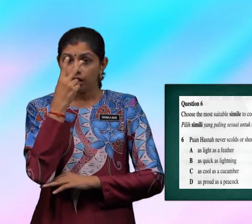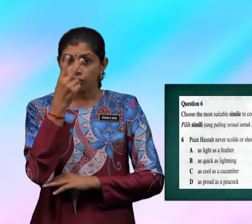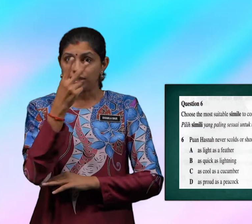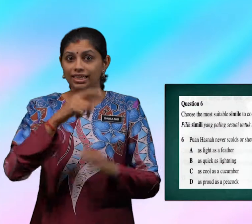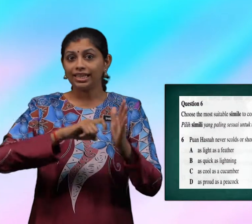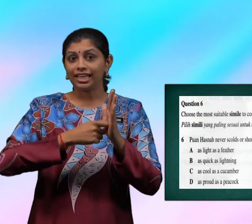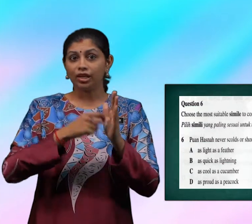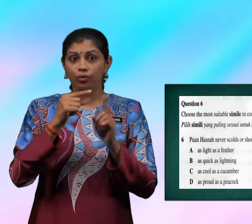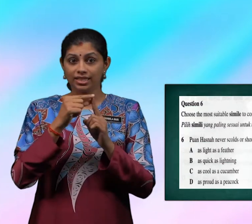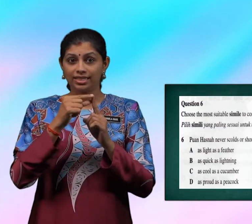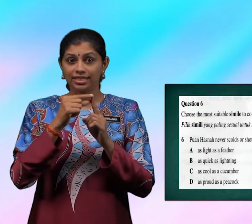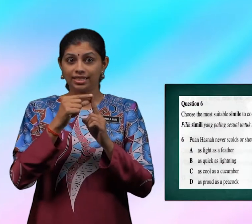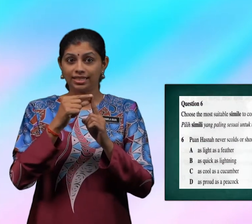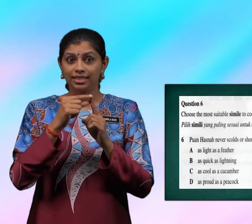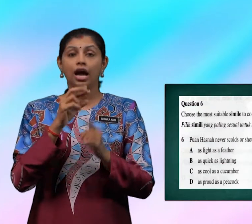You see the keywords